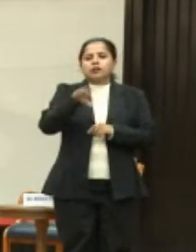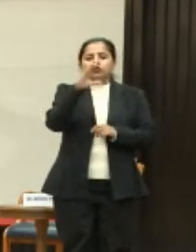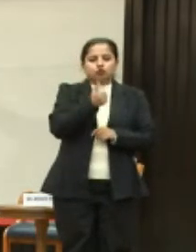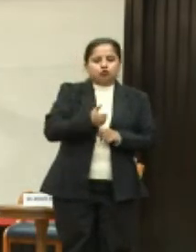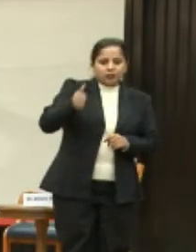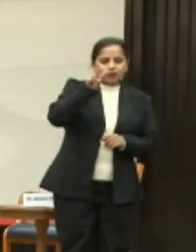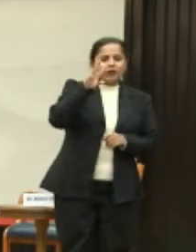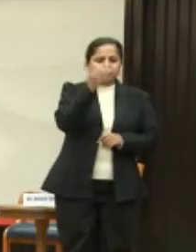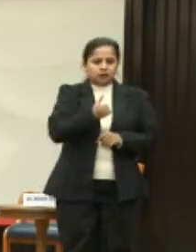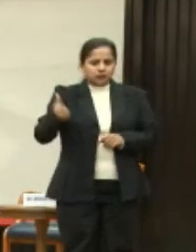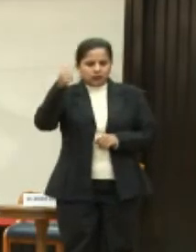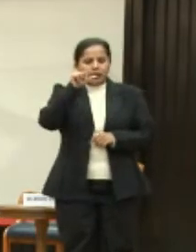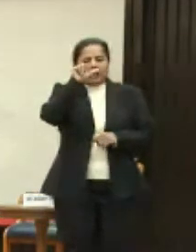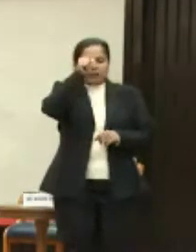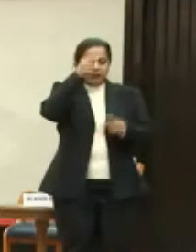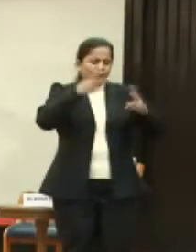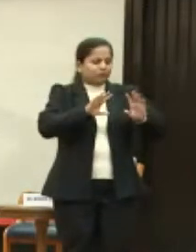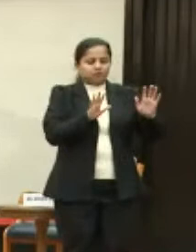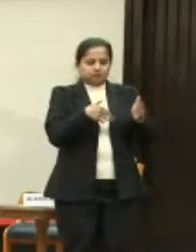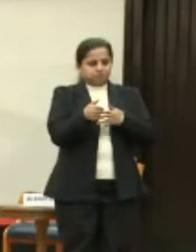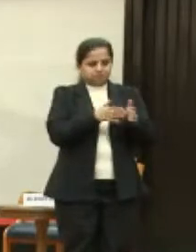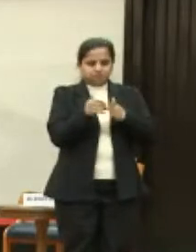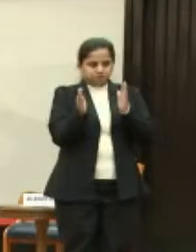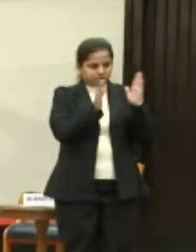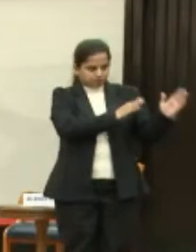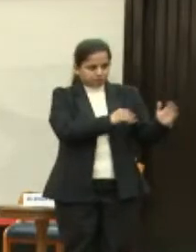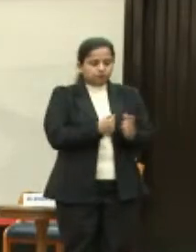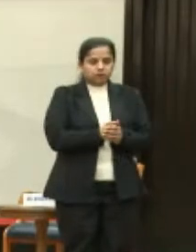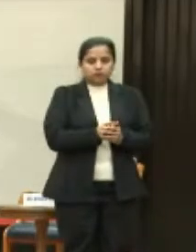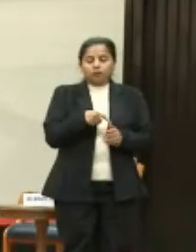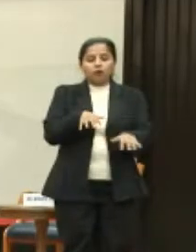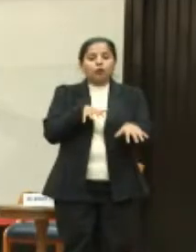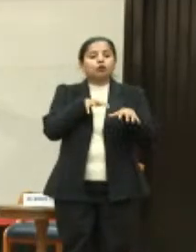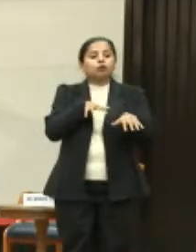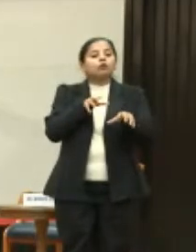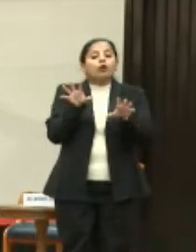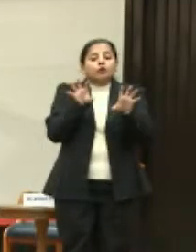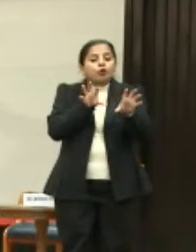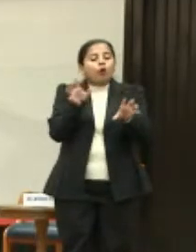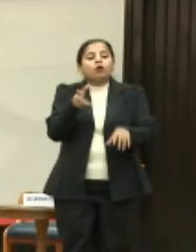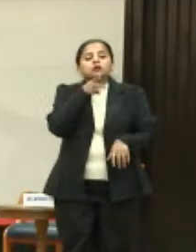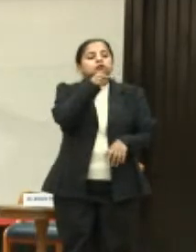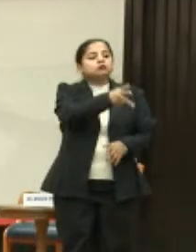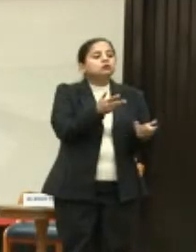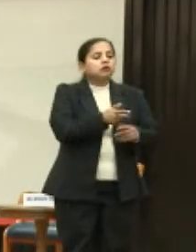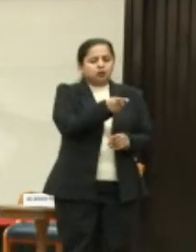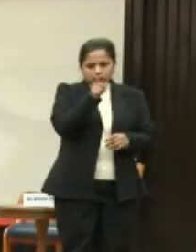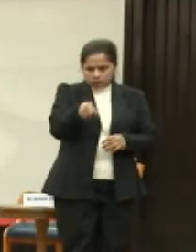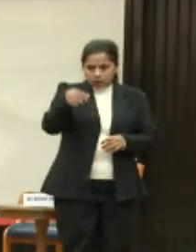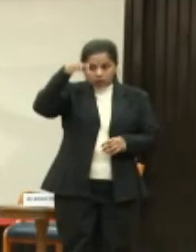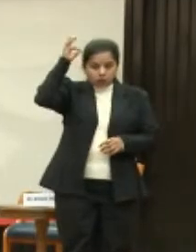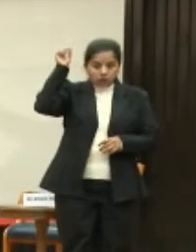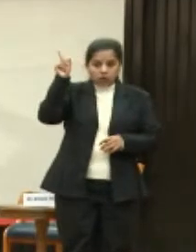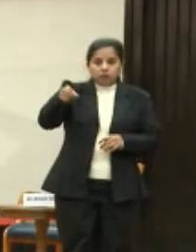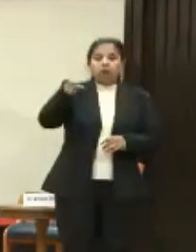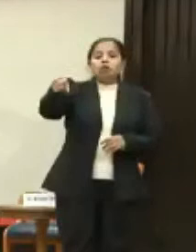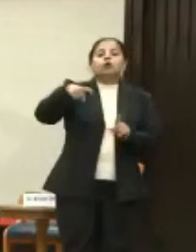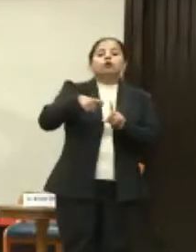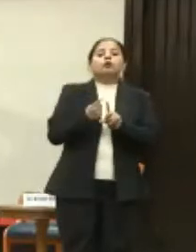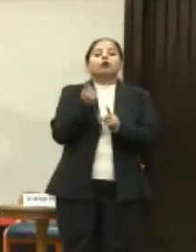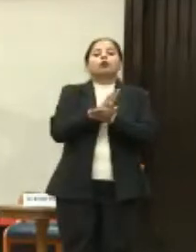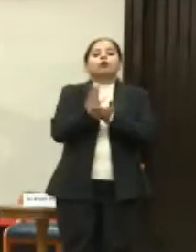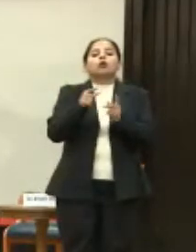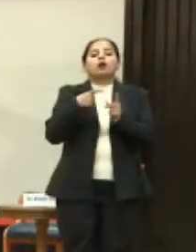vice chancellor also. But anyway, forget that. The dog said, make the Brahmana the Kuladhipati